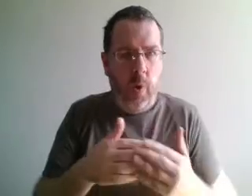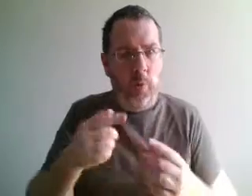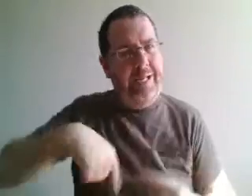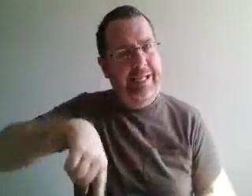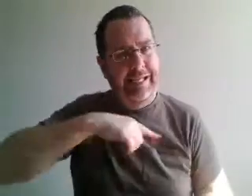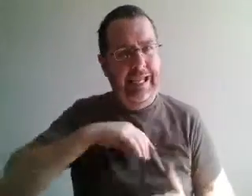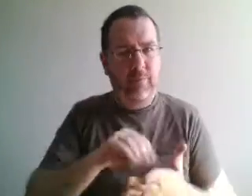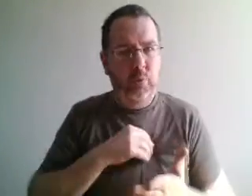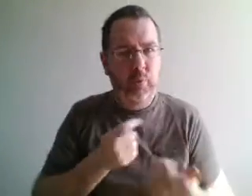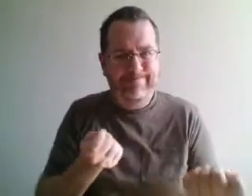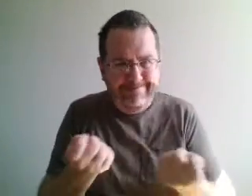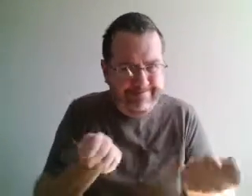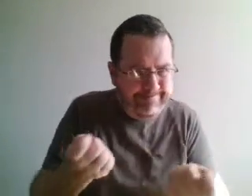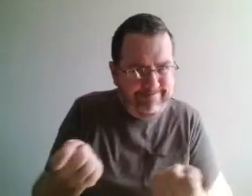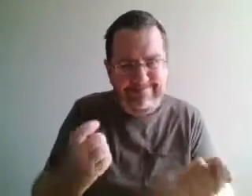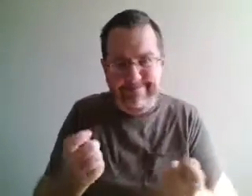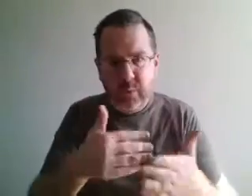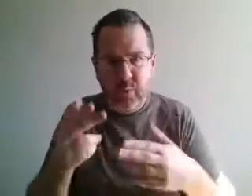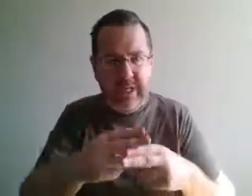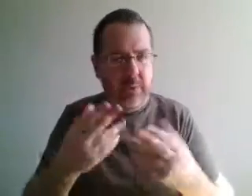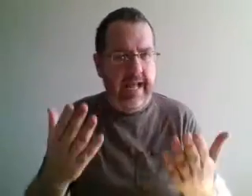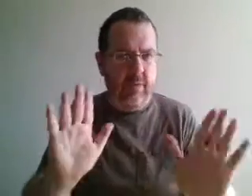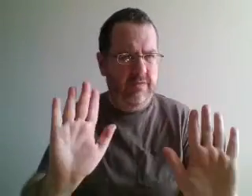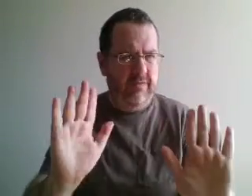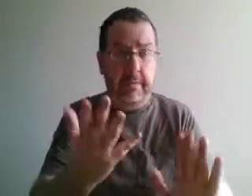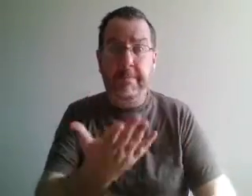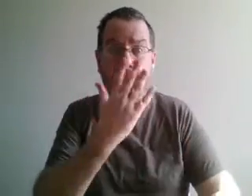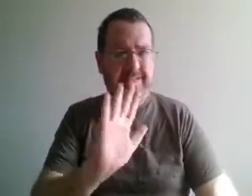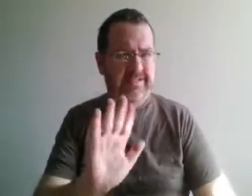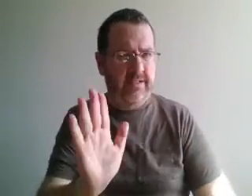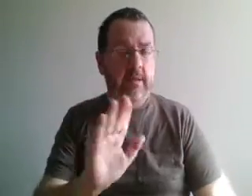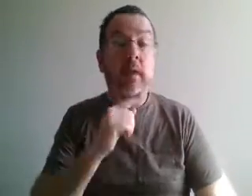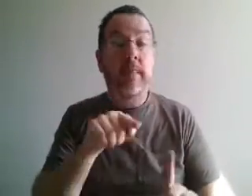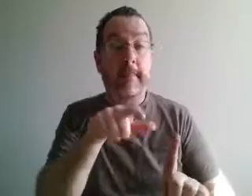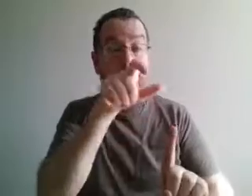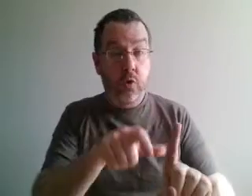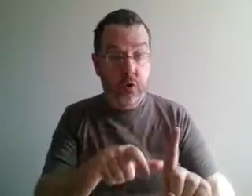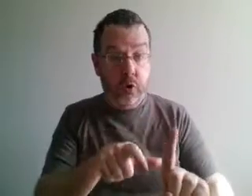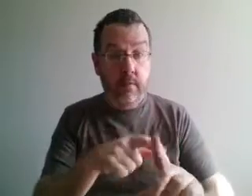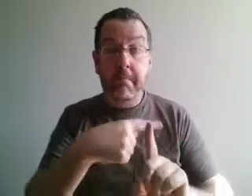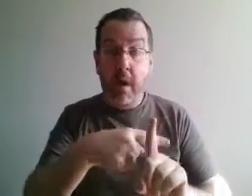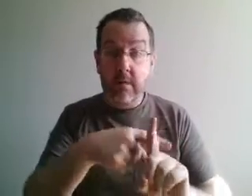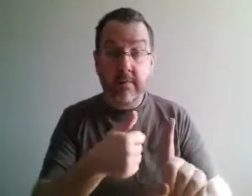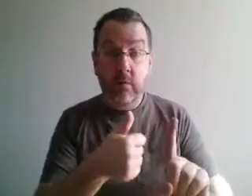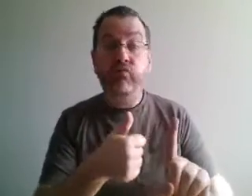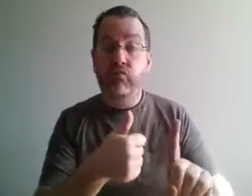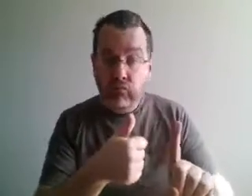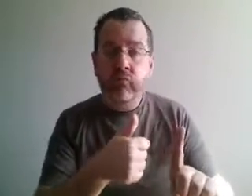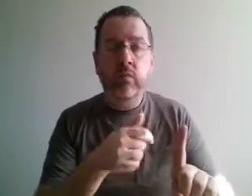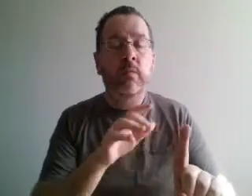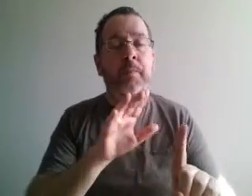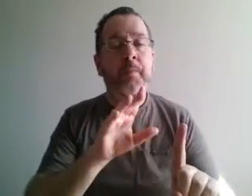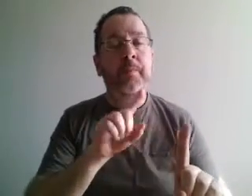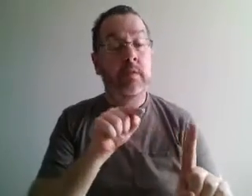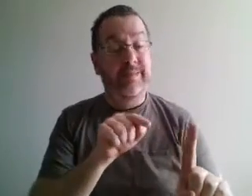what would happen is that the person in question gets who's positive gets a phone call